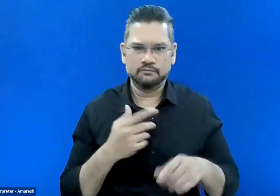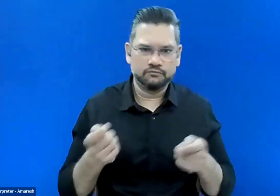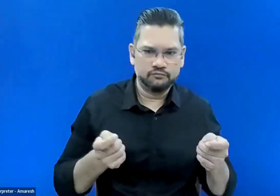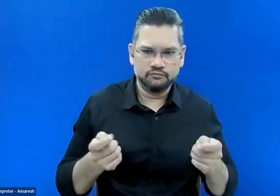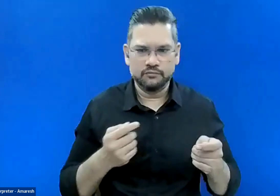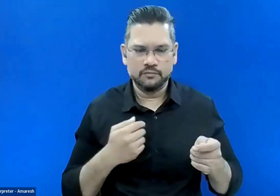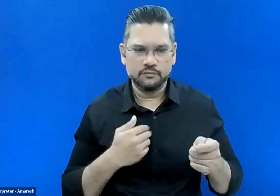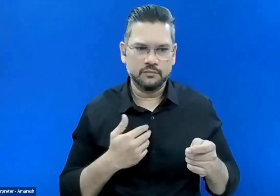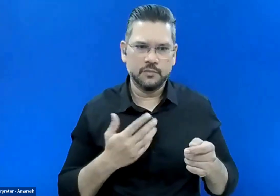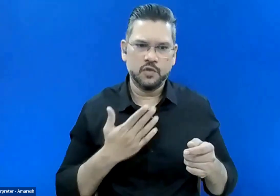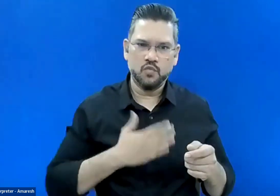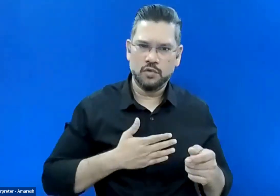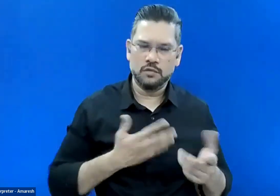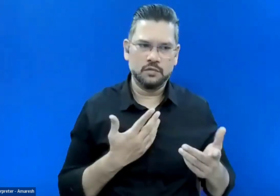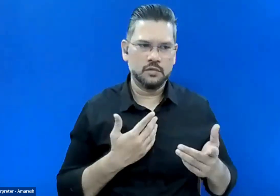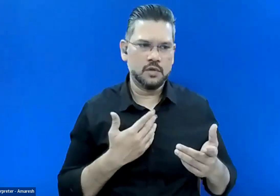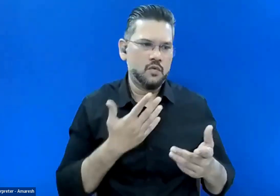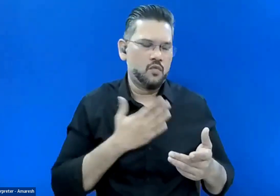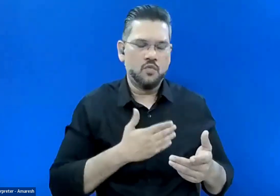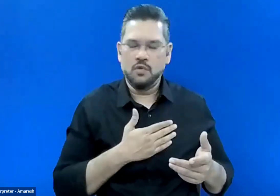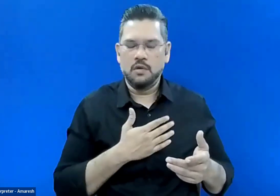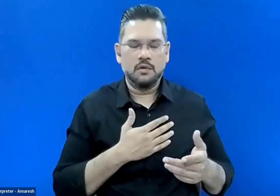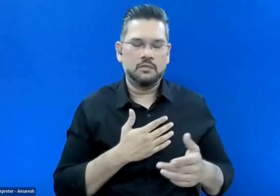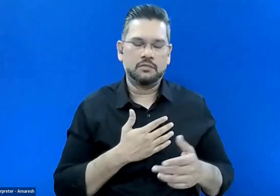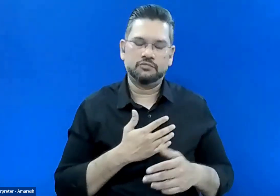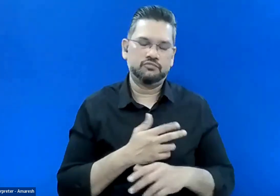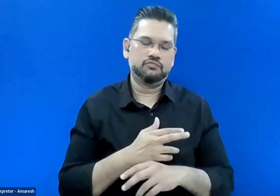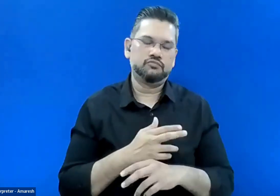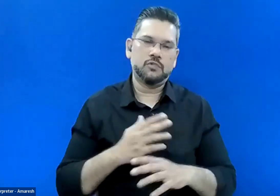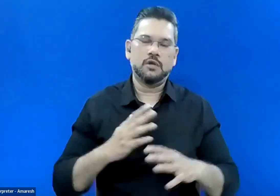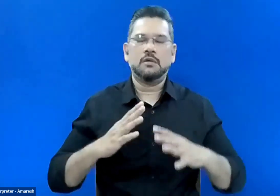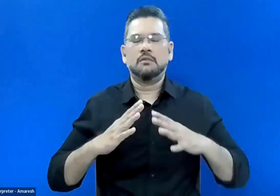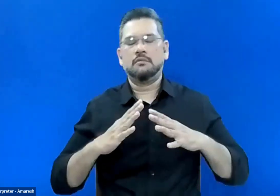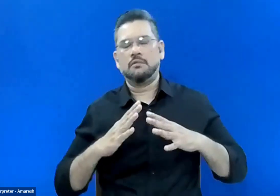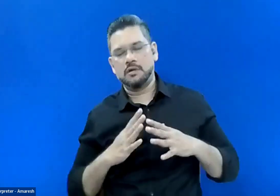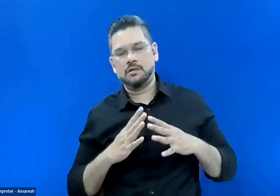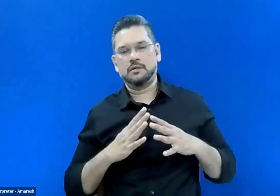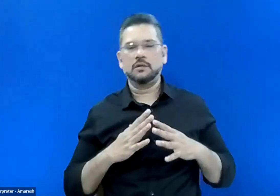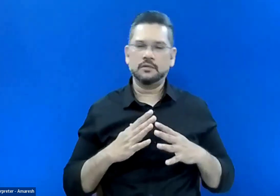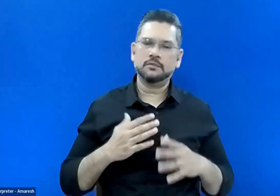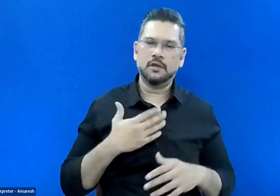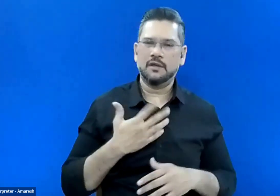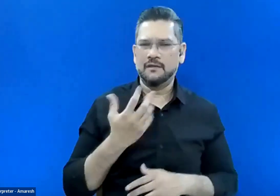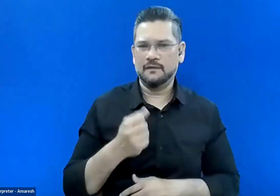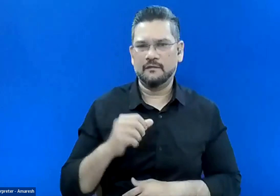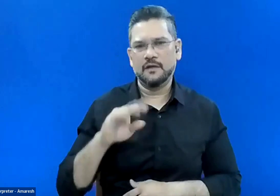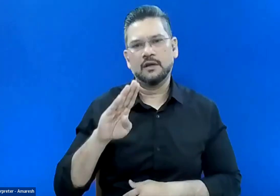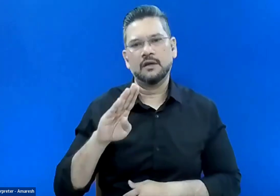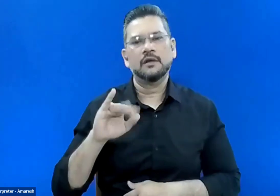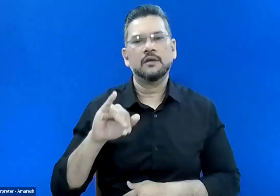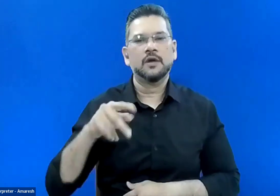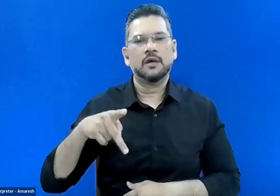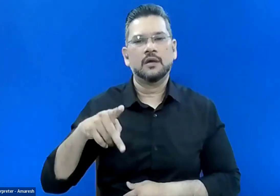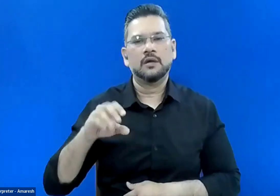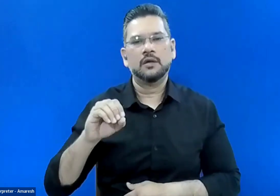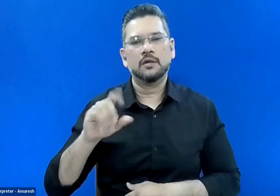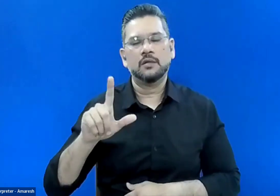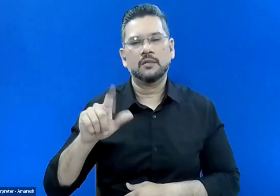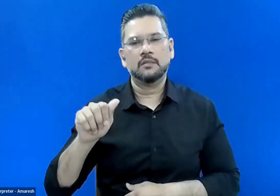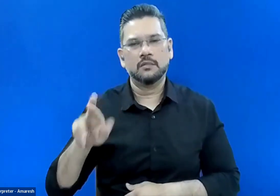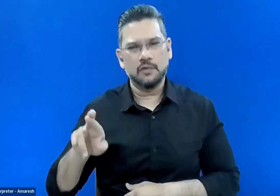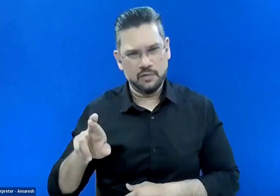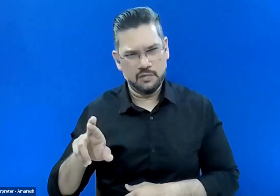When I want to take a rest, because sometimes I have a bipolar, and sometimes it's just the